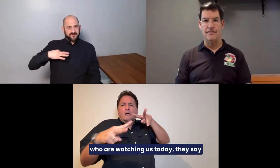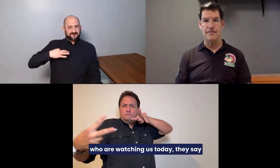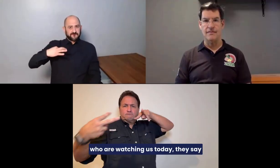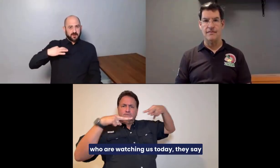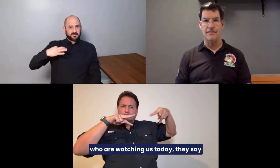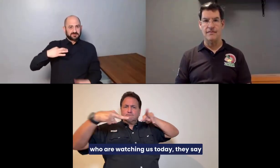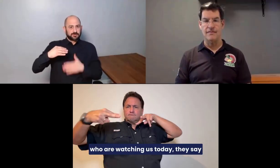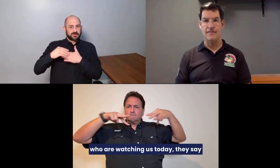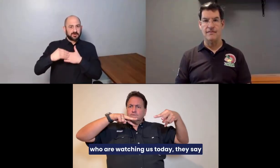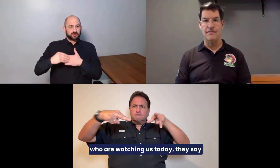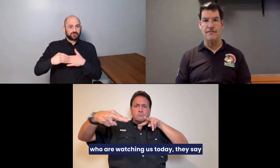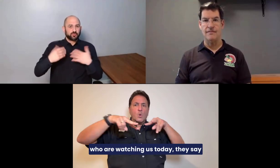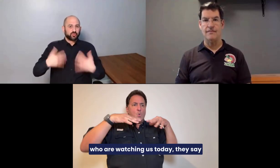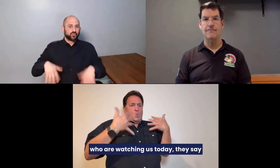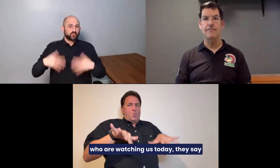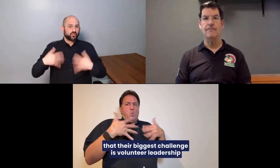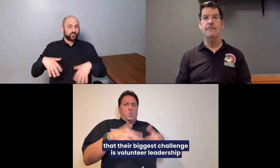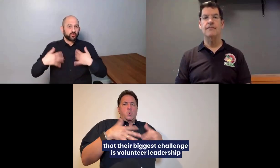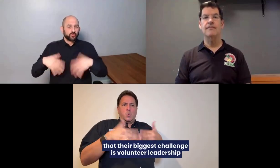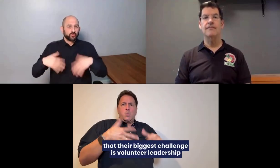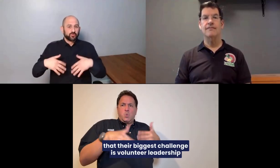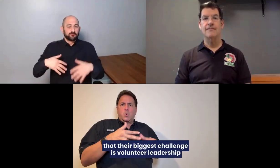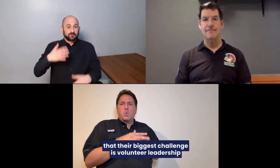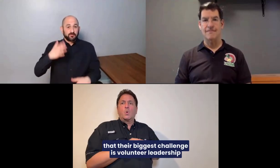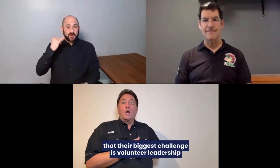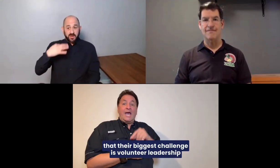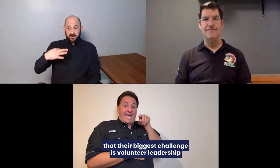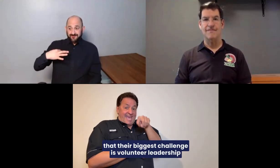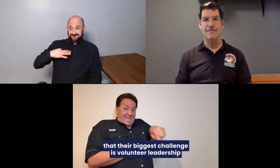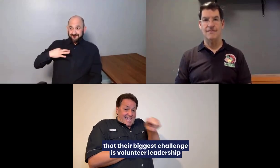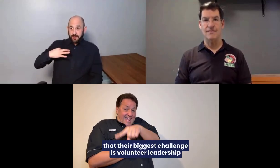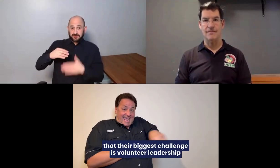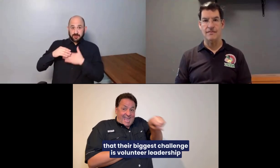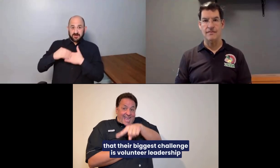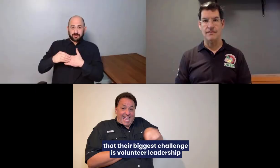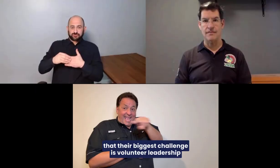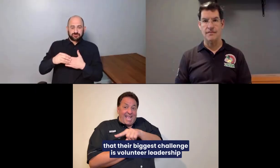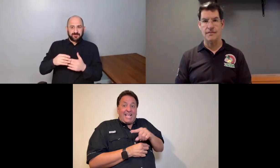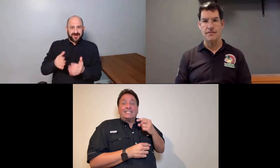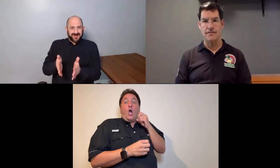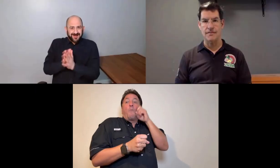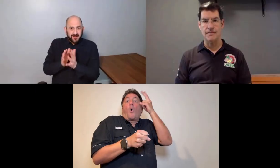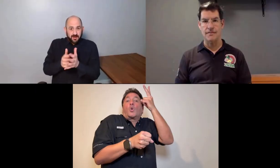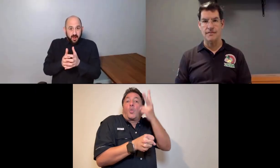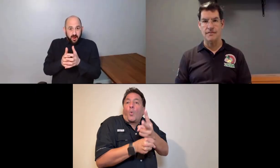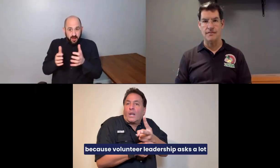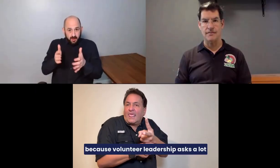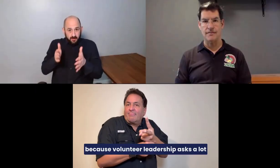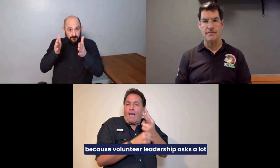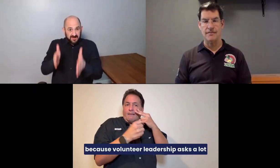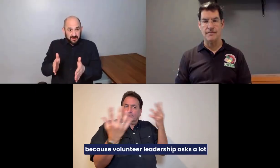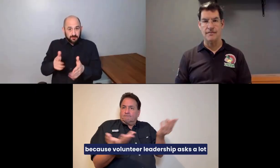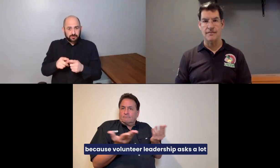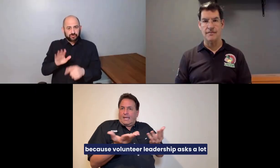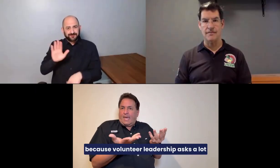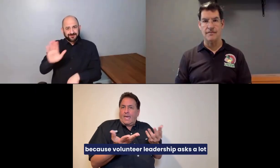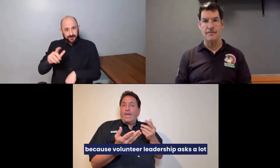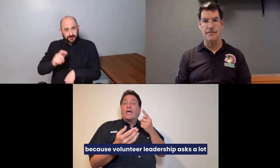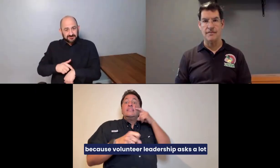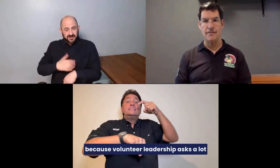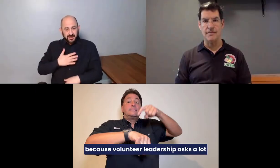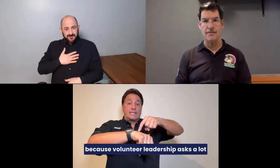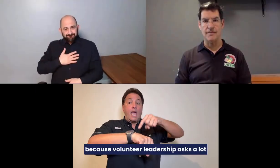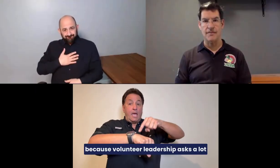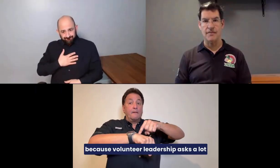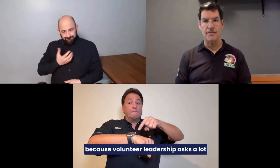us today, they say that their biggest challenge is volunteer leadership. Because volunteer